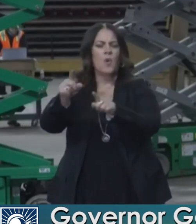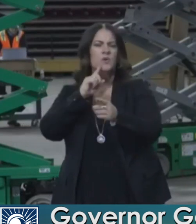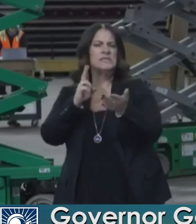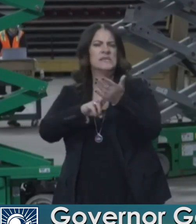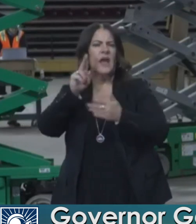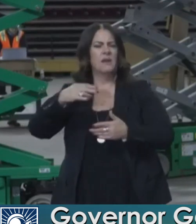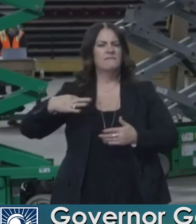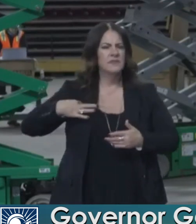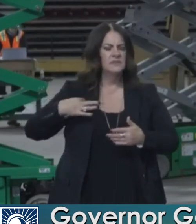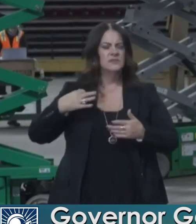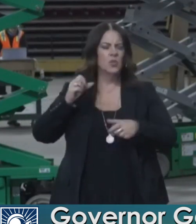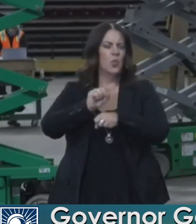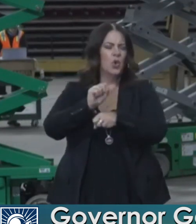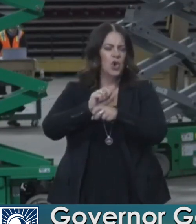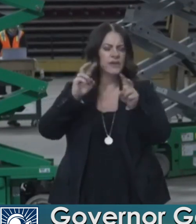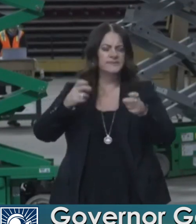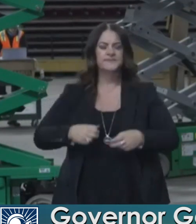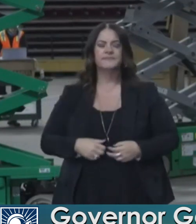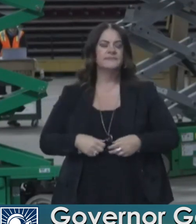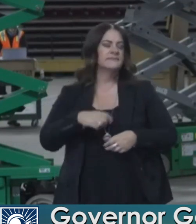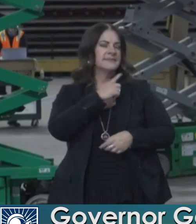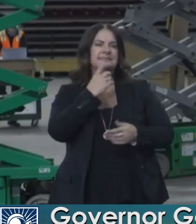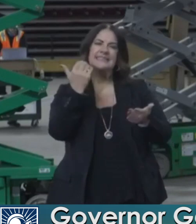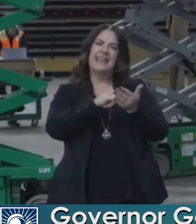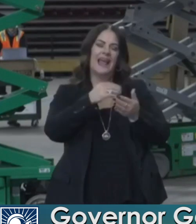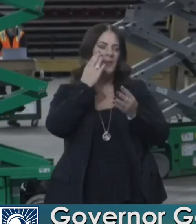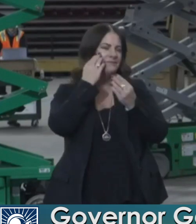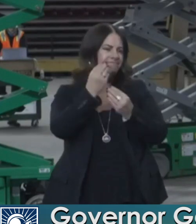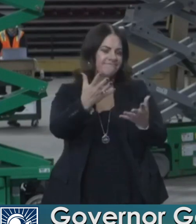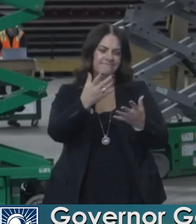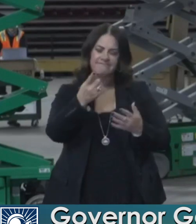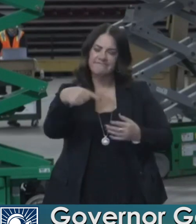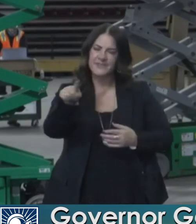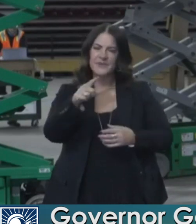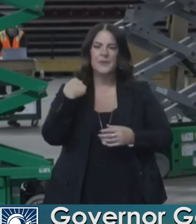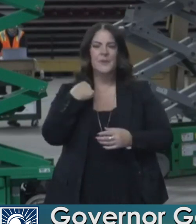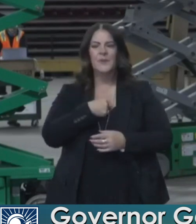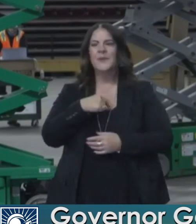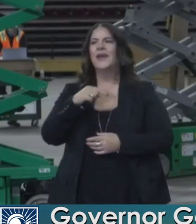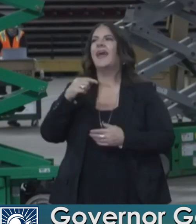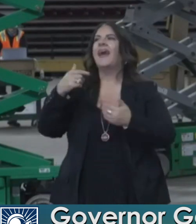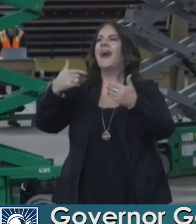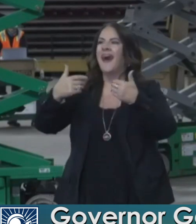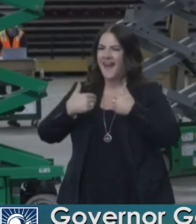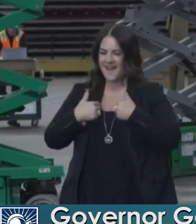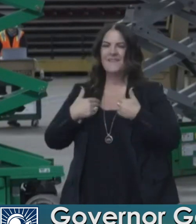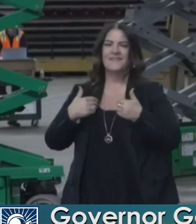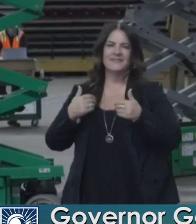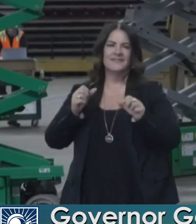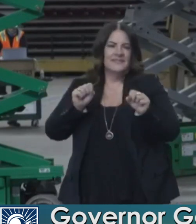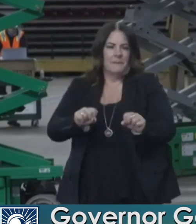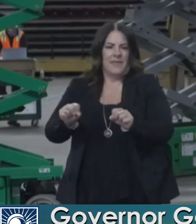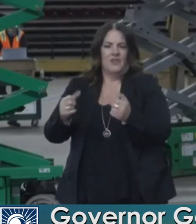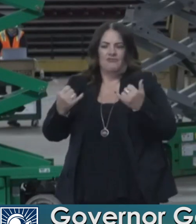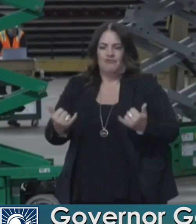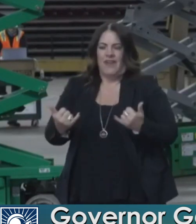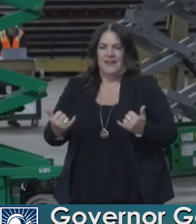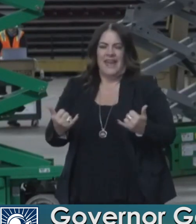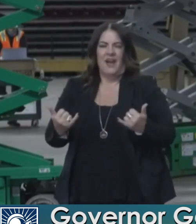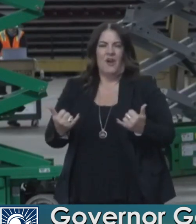on multiple occasions, and I'll remind everybody that we have the capacity within the